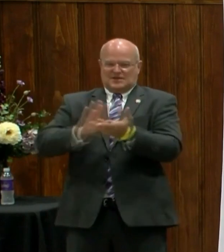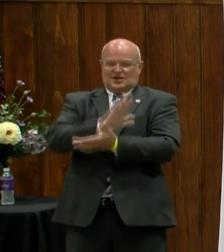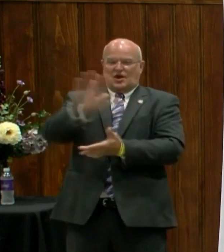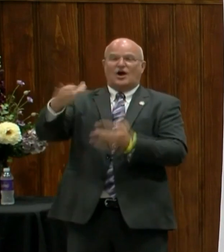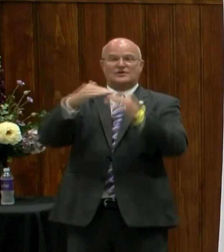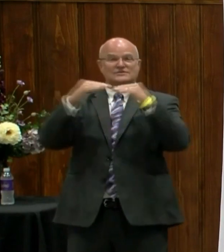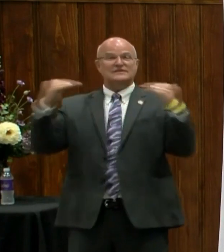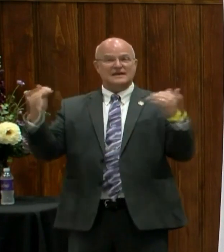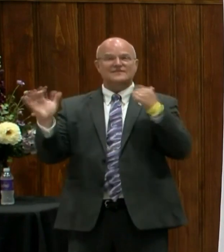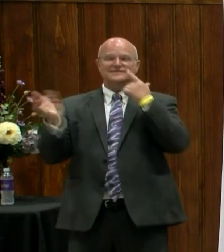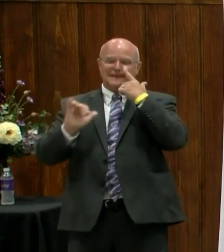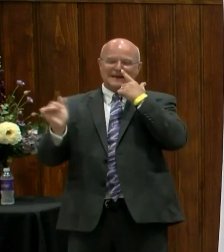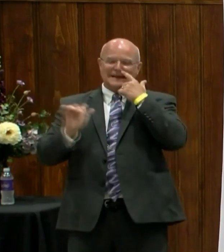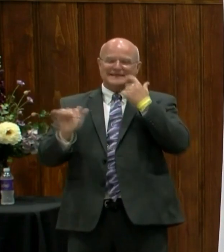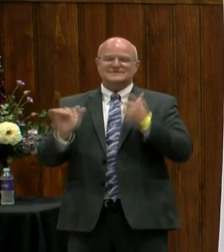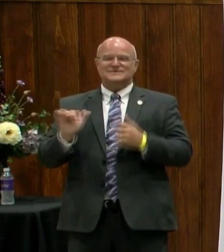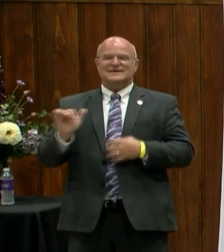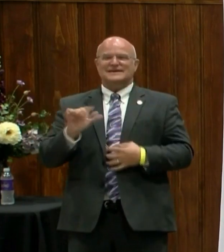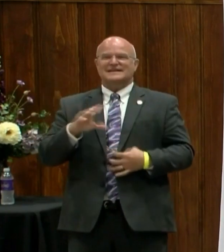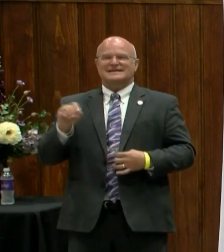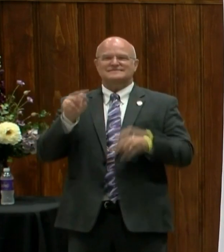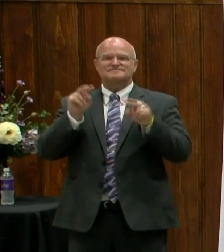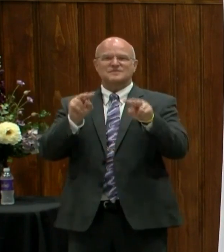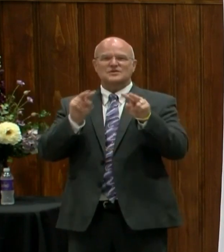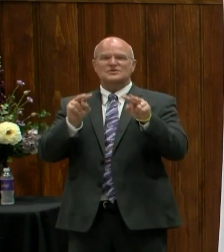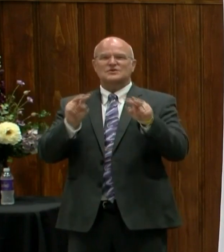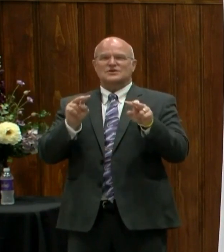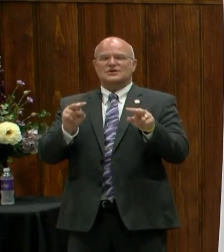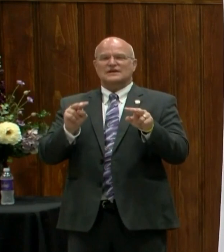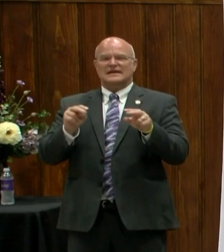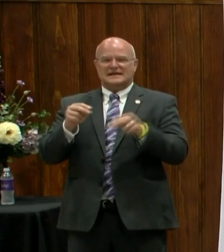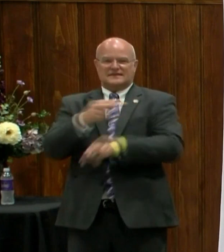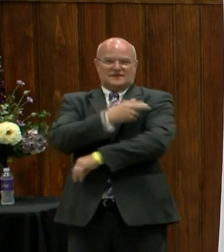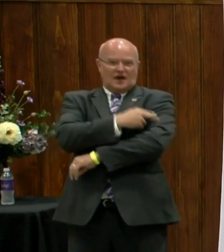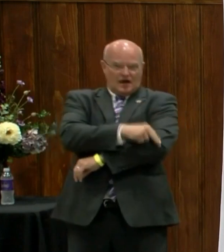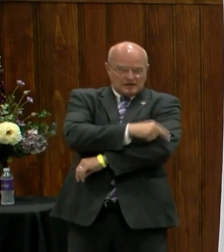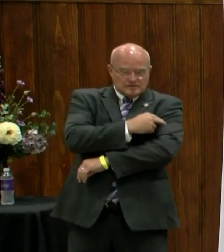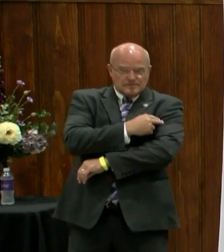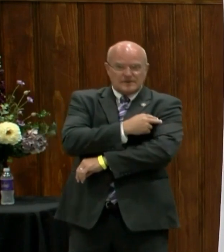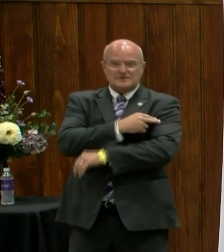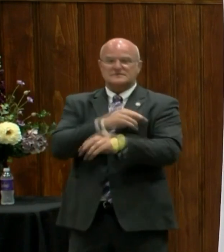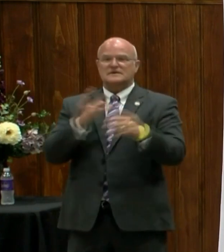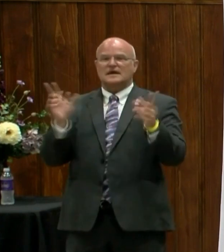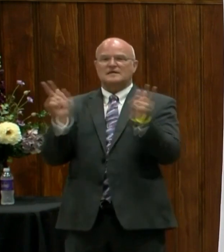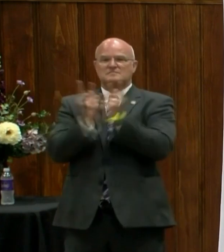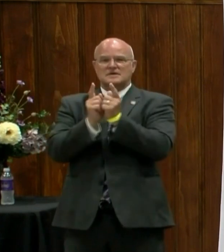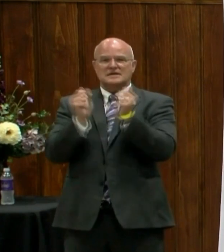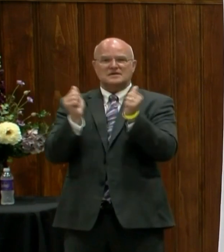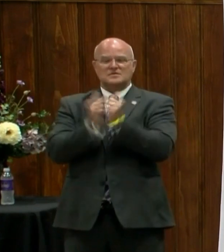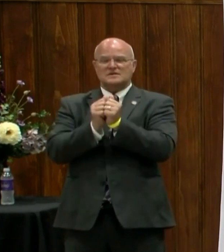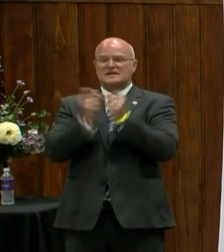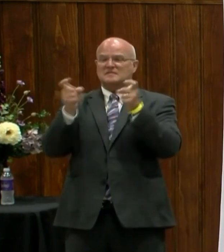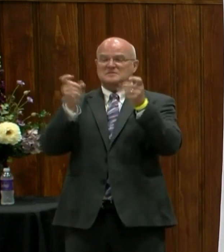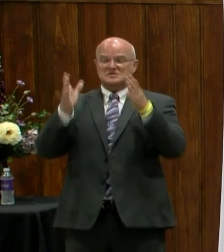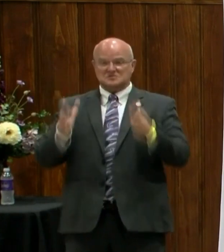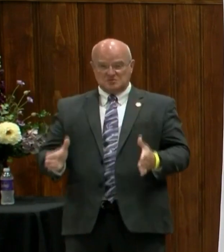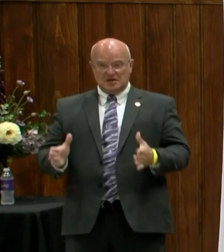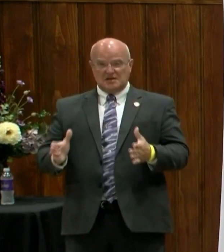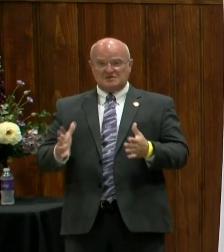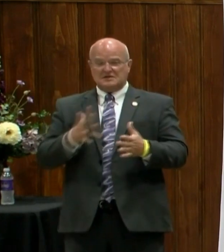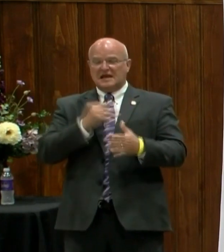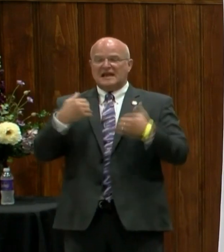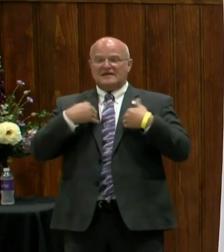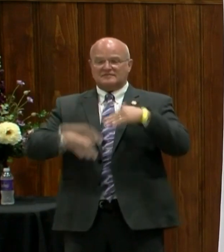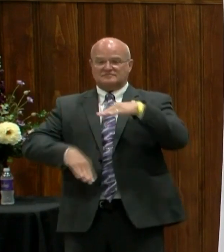college campus, as well as looking at the hospitals and meeting with the administrators in terms of the